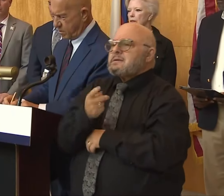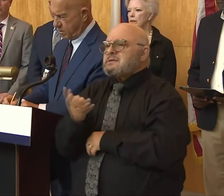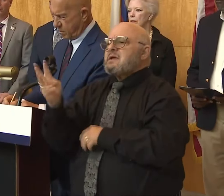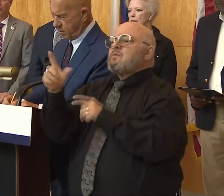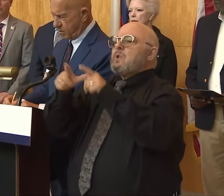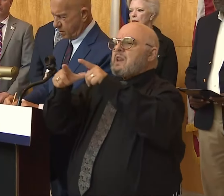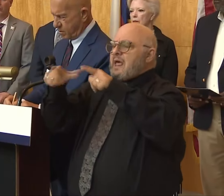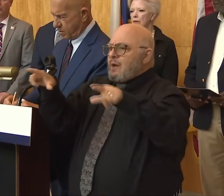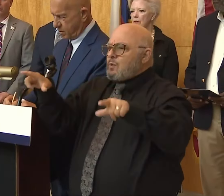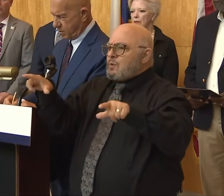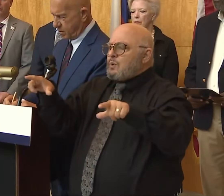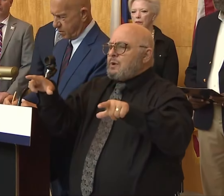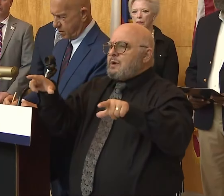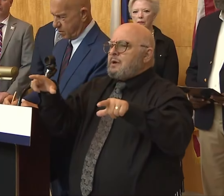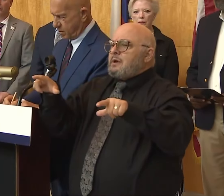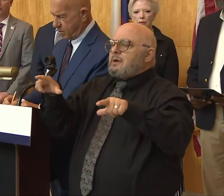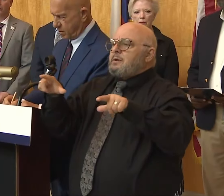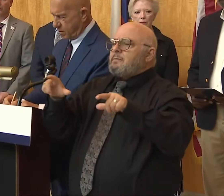multi-language